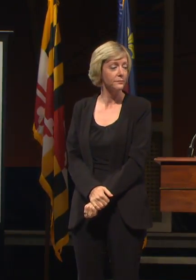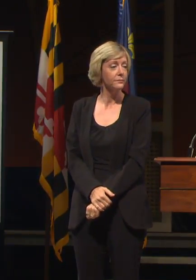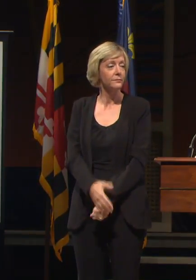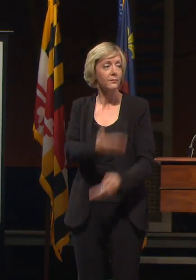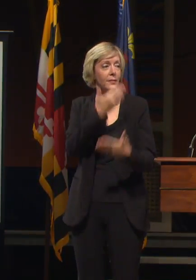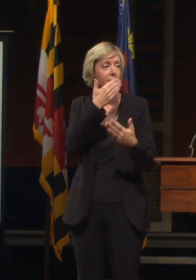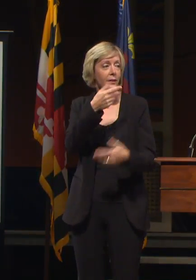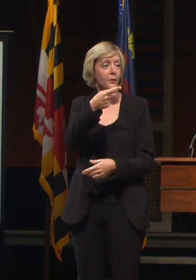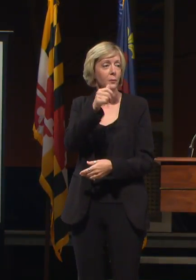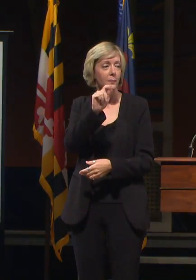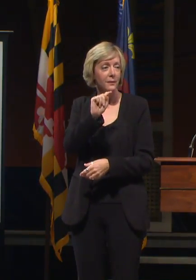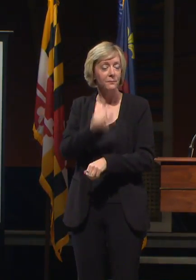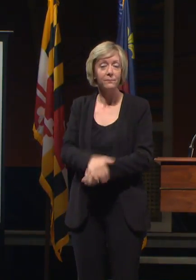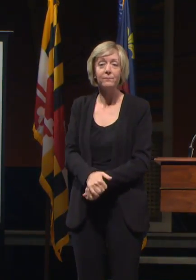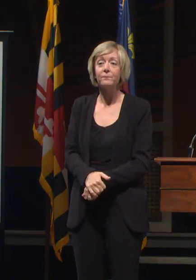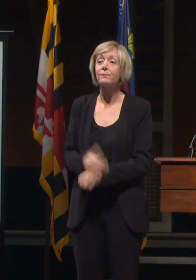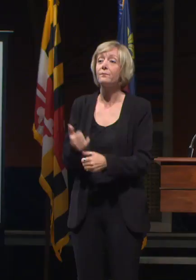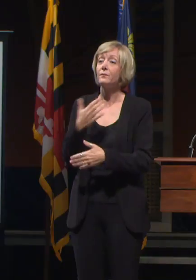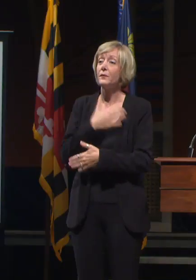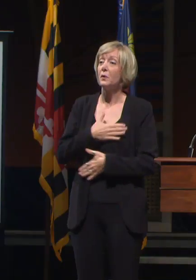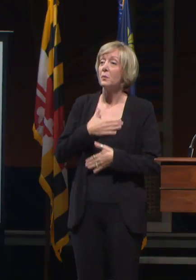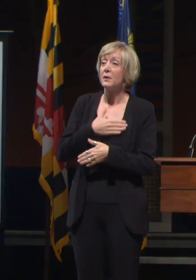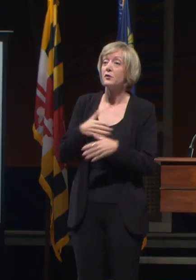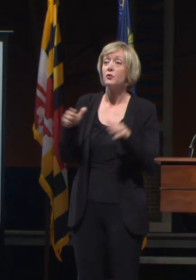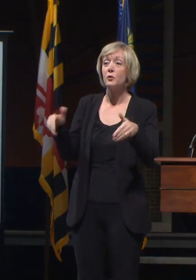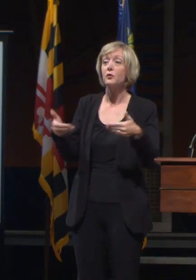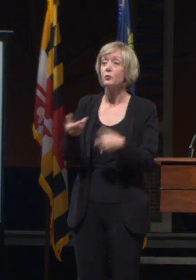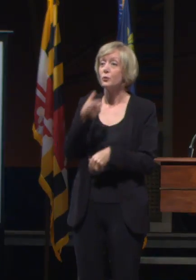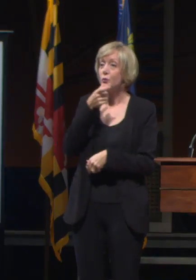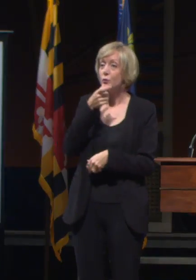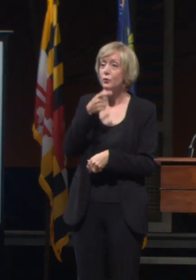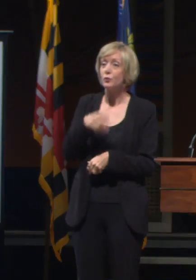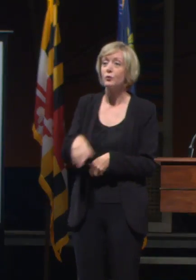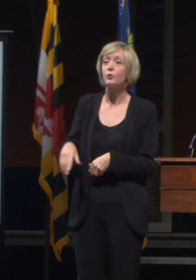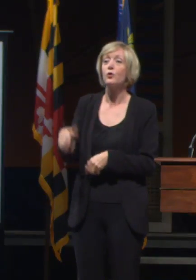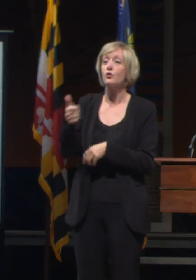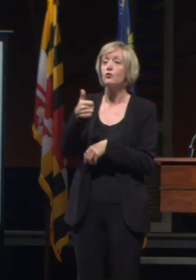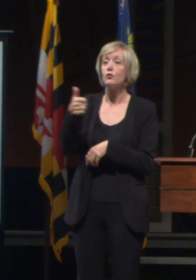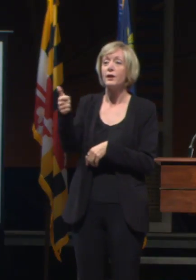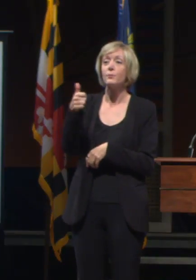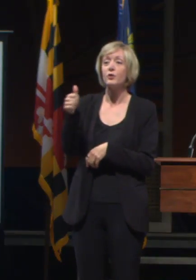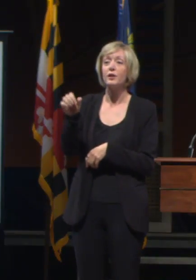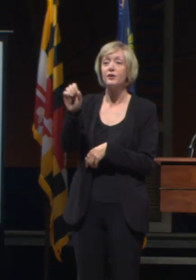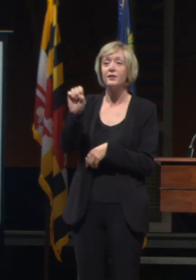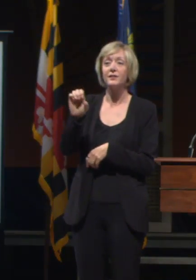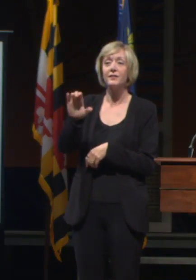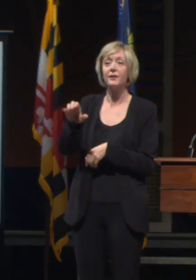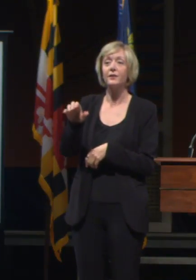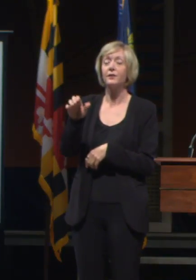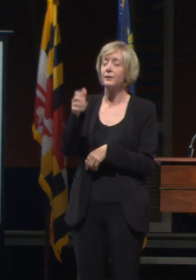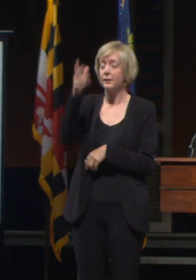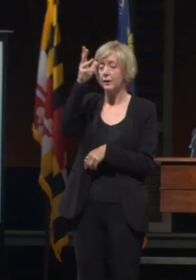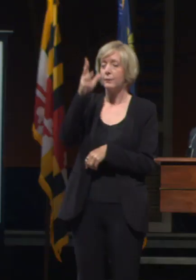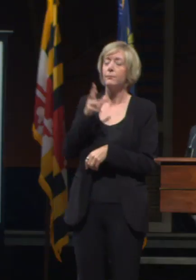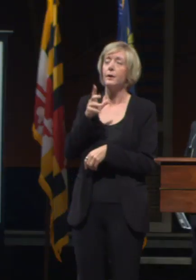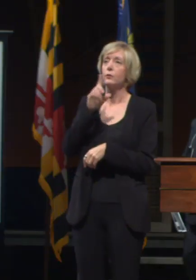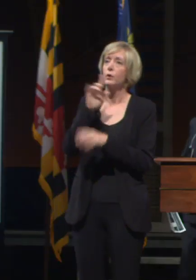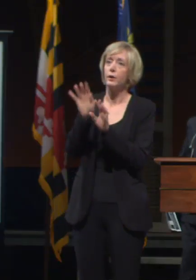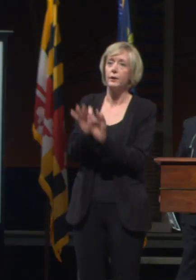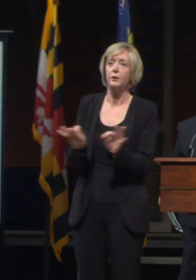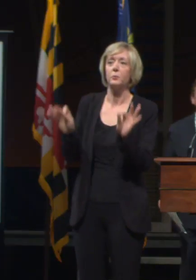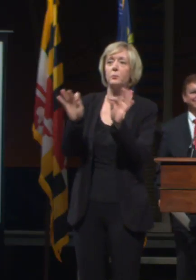Thank you, Pat. It's my pleasure now to introduce Transportation Secretary, a man who is very important